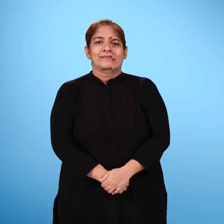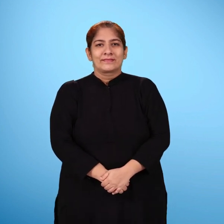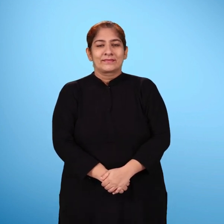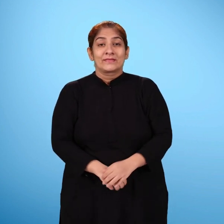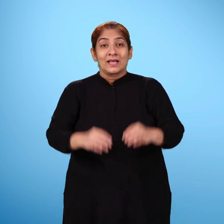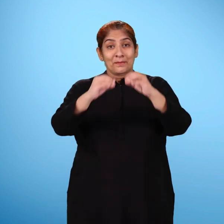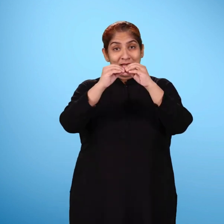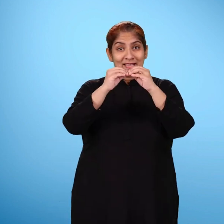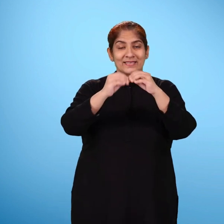Option B.